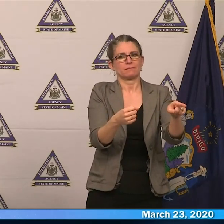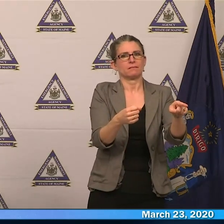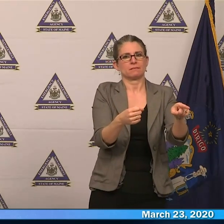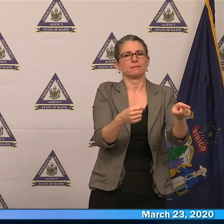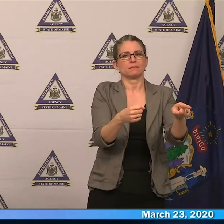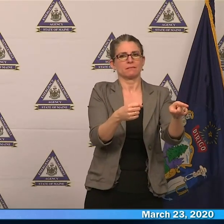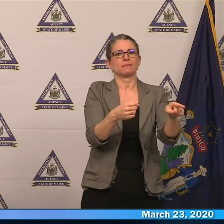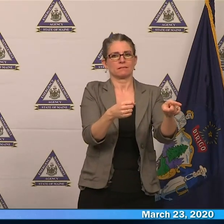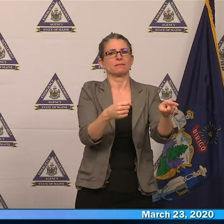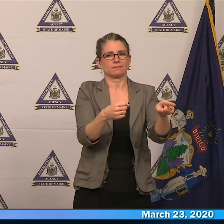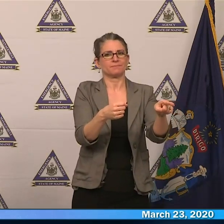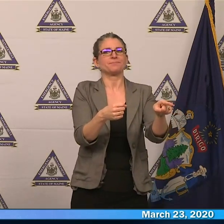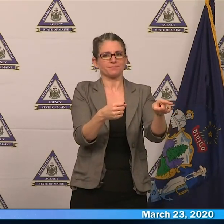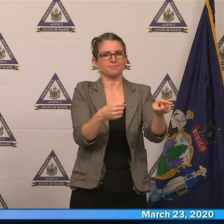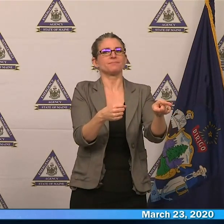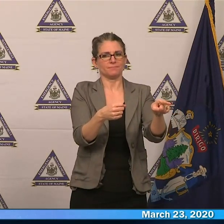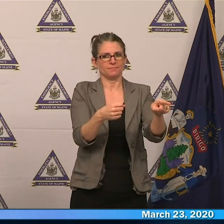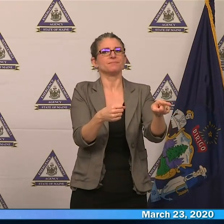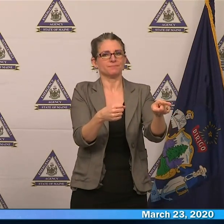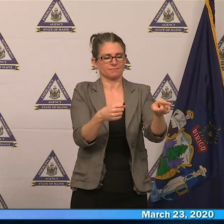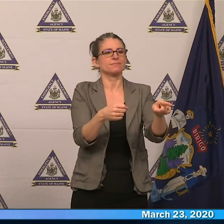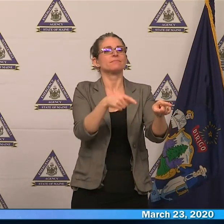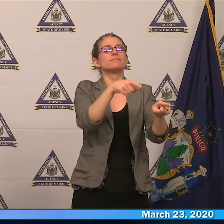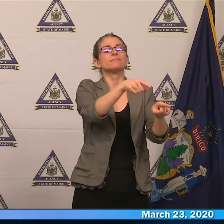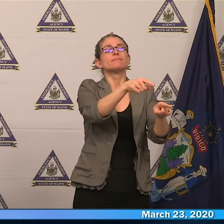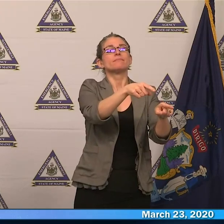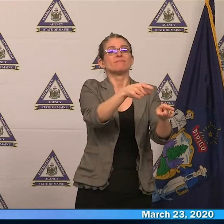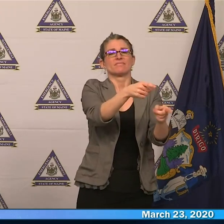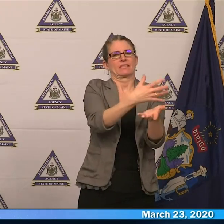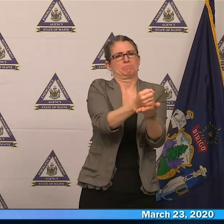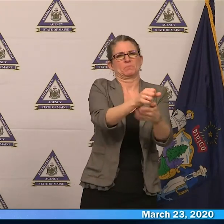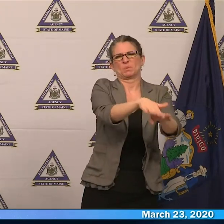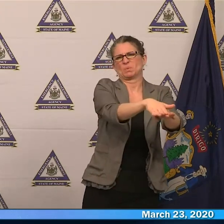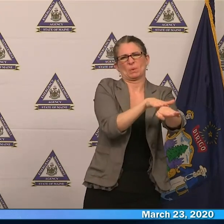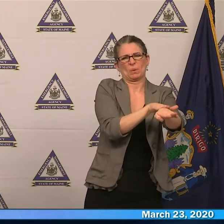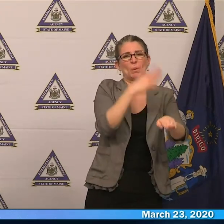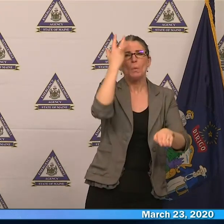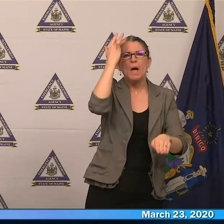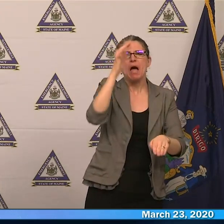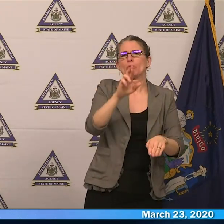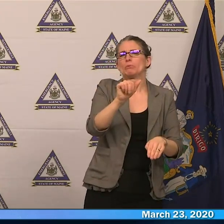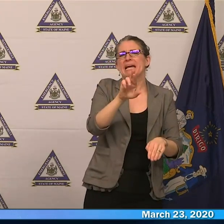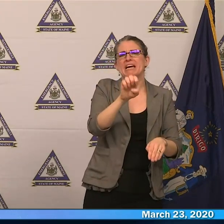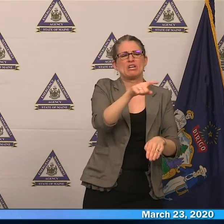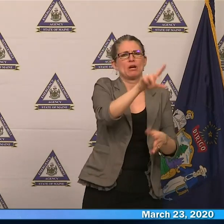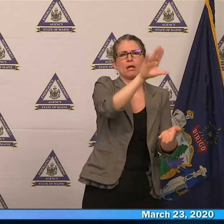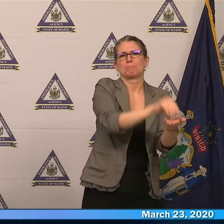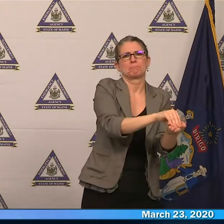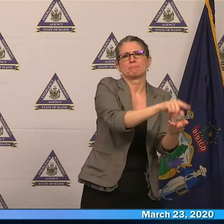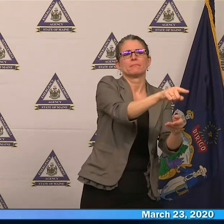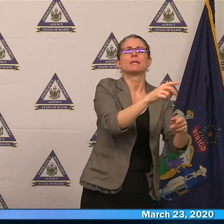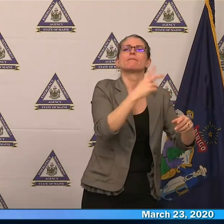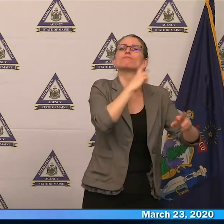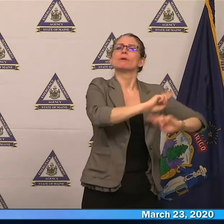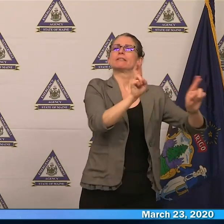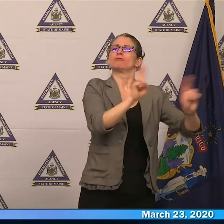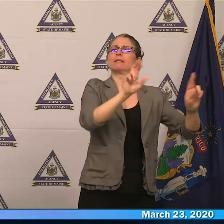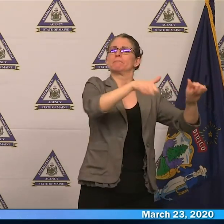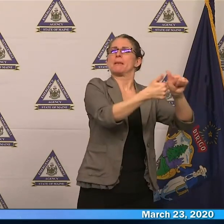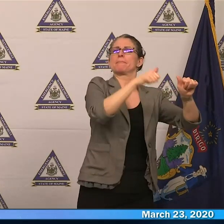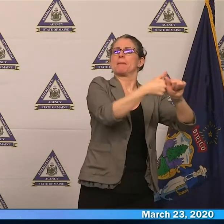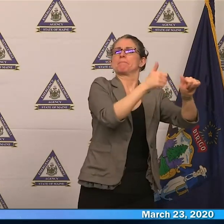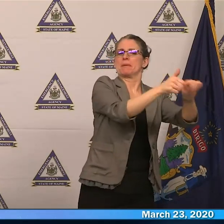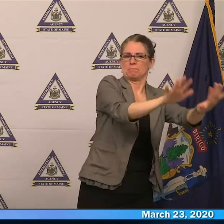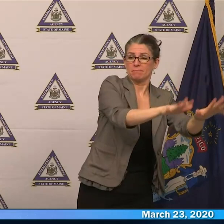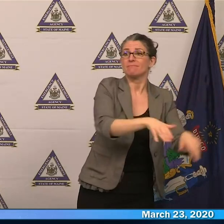think the point, though, is that we remain in constant contact with each and every one of these facilities. As their needs change,